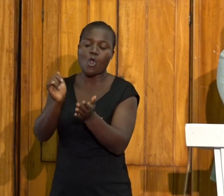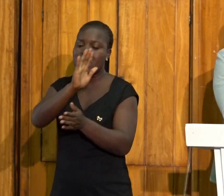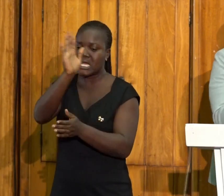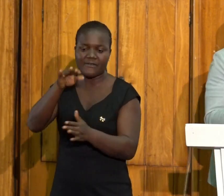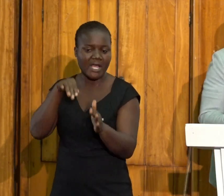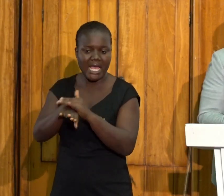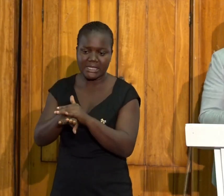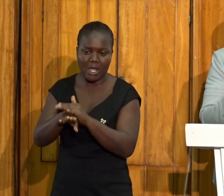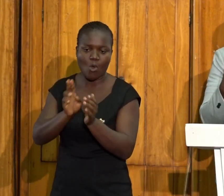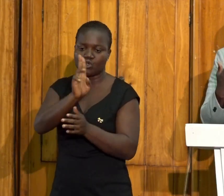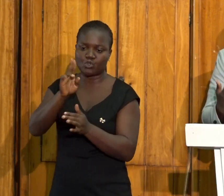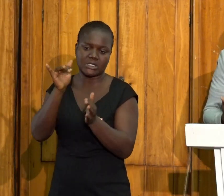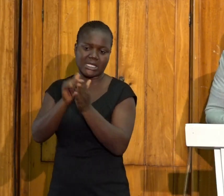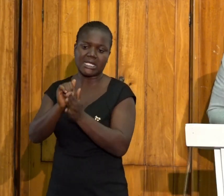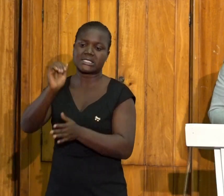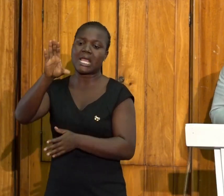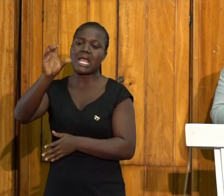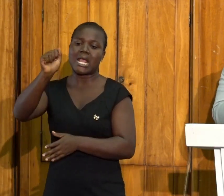study is now looking at